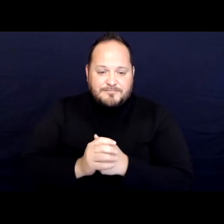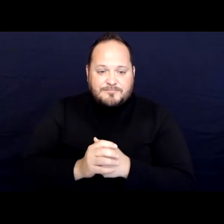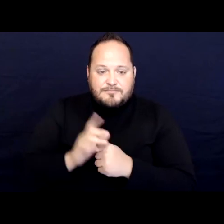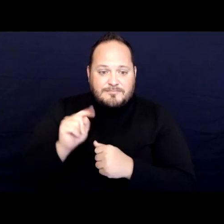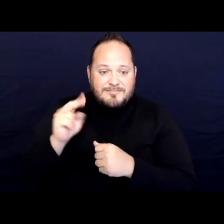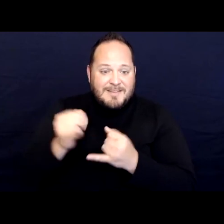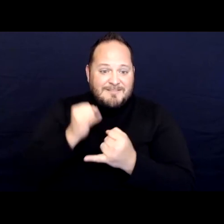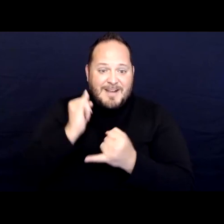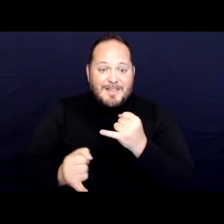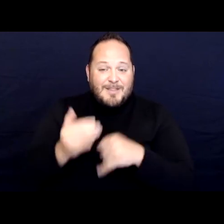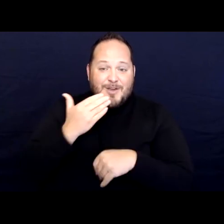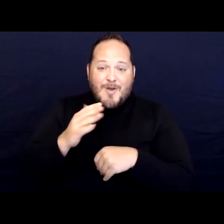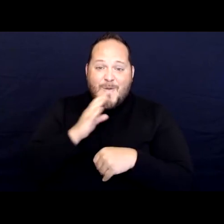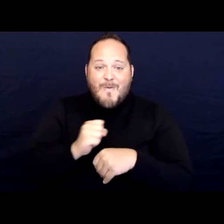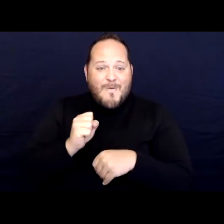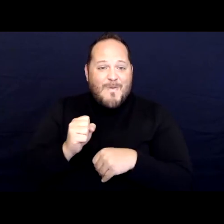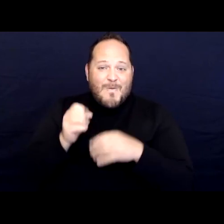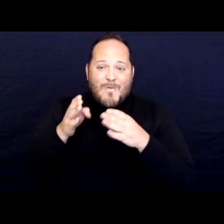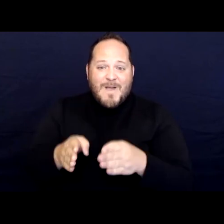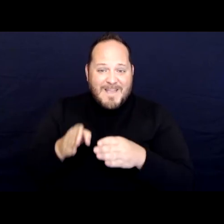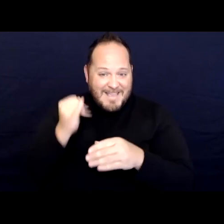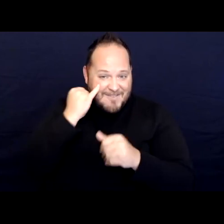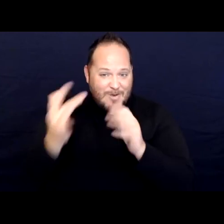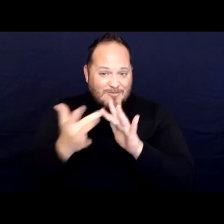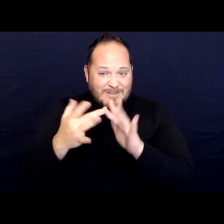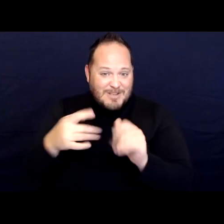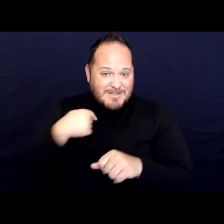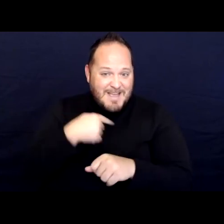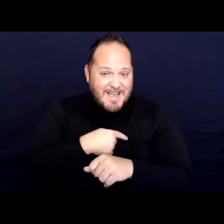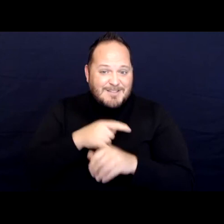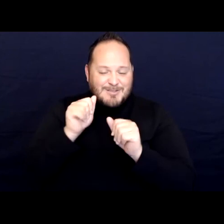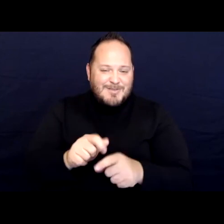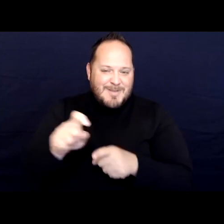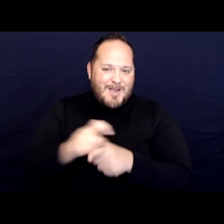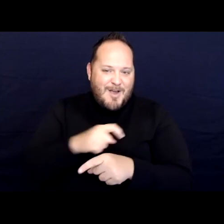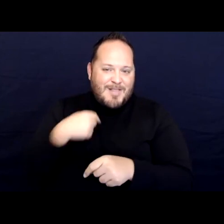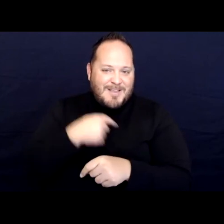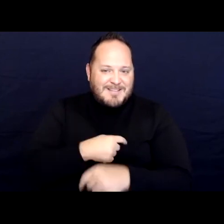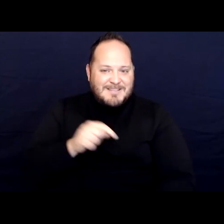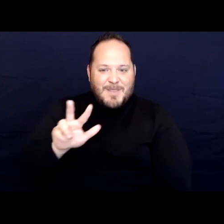good old-fashioned way, if you'd like to reach out to us, you can call us at